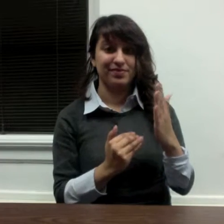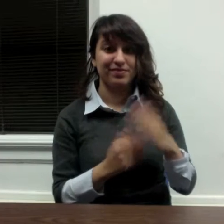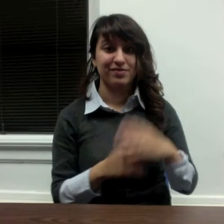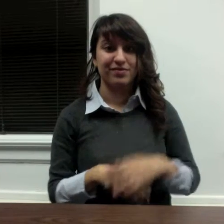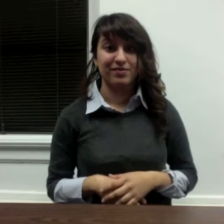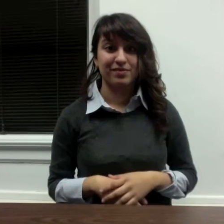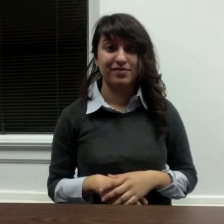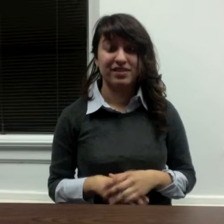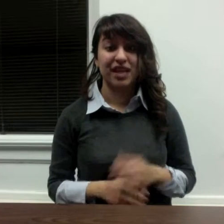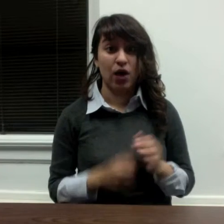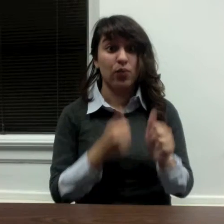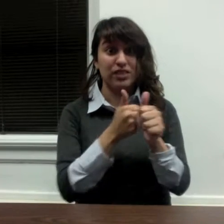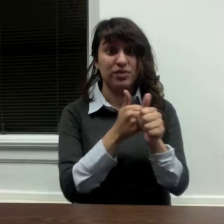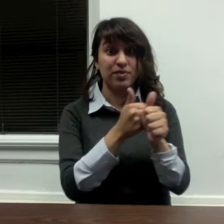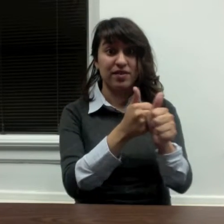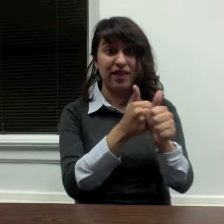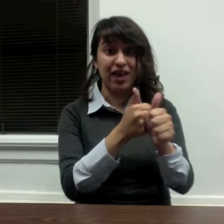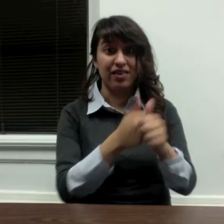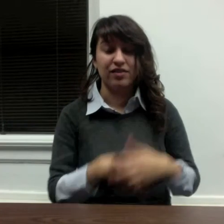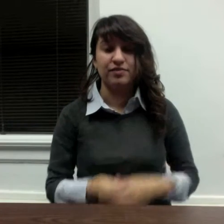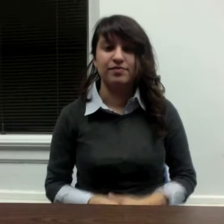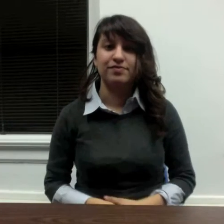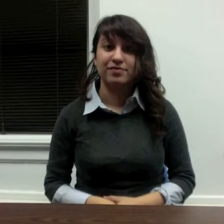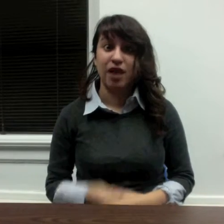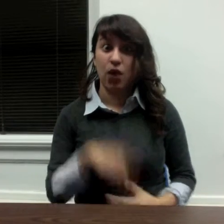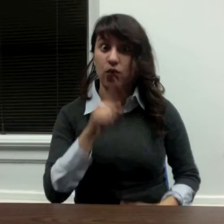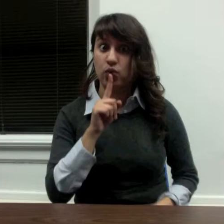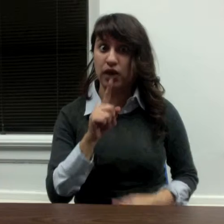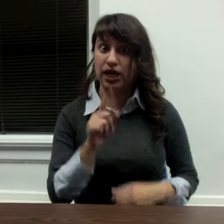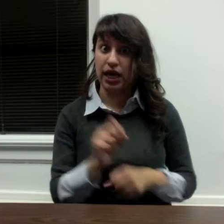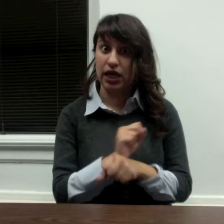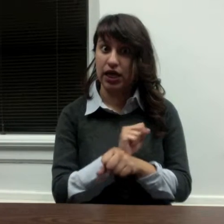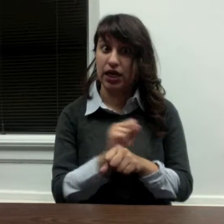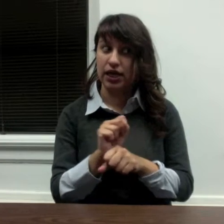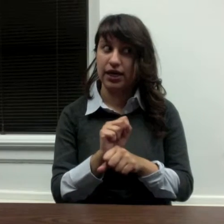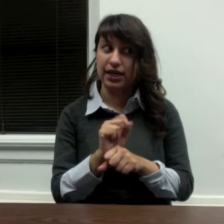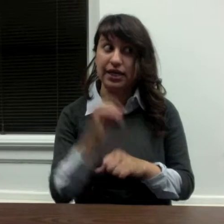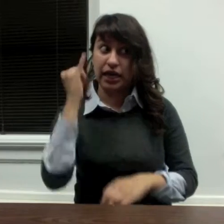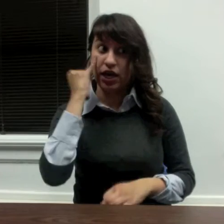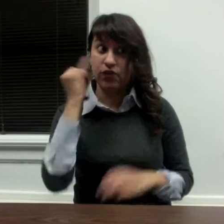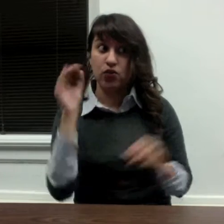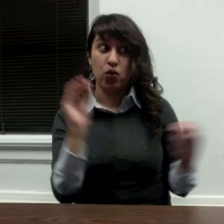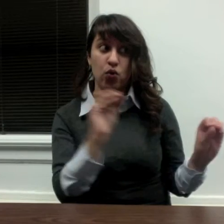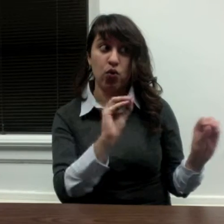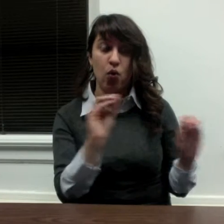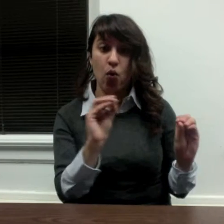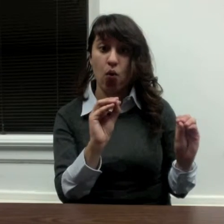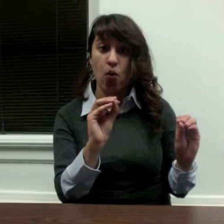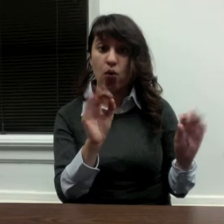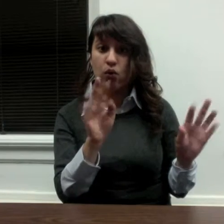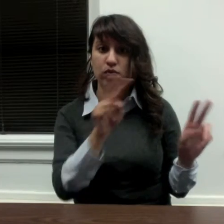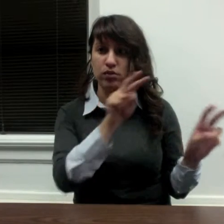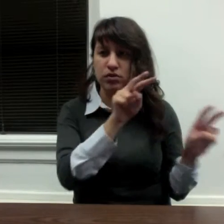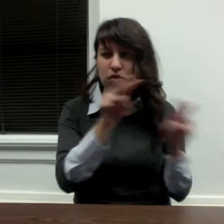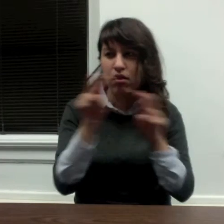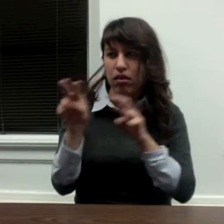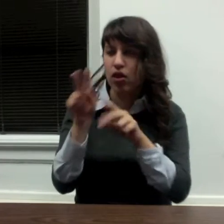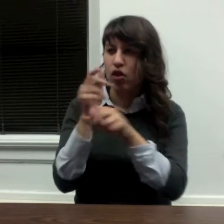when no one is looking, we occasionally step up to that line, or